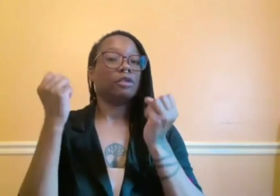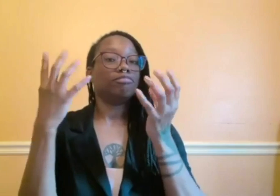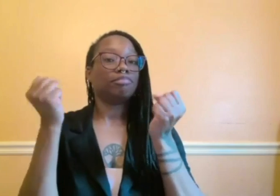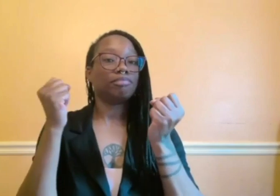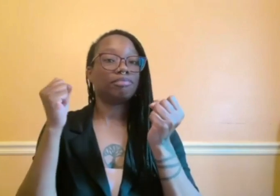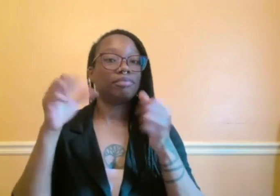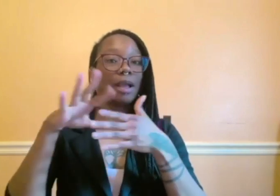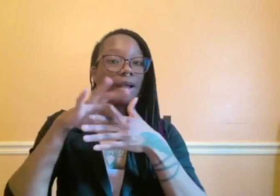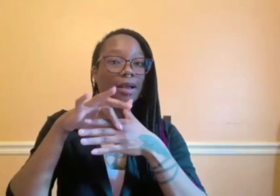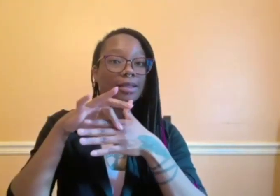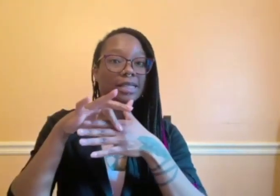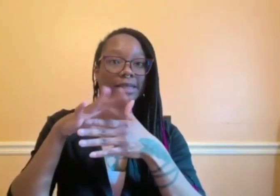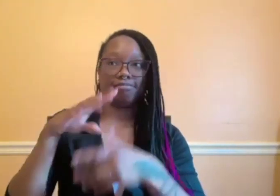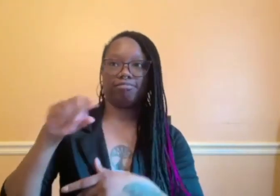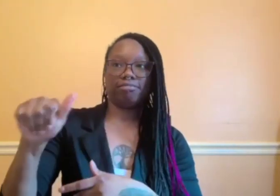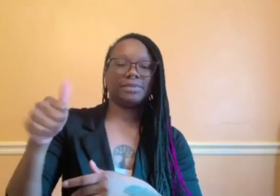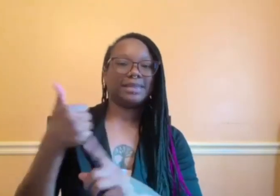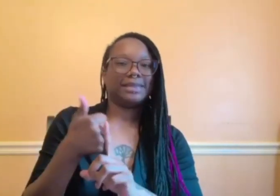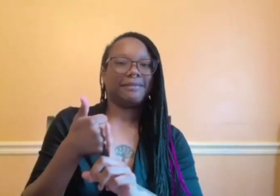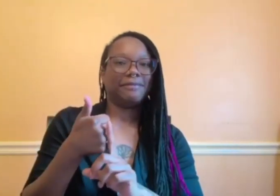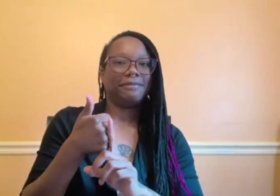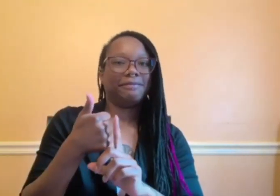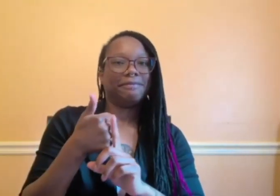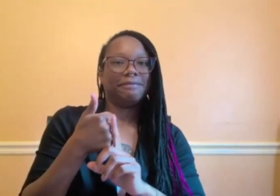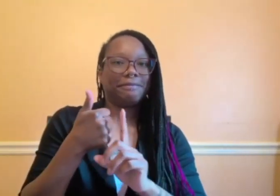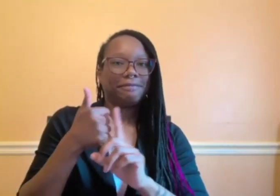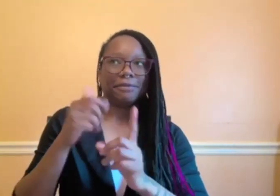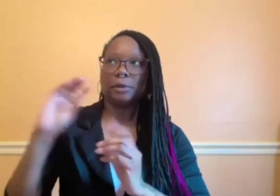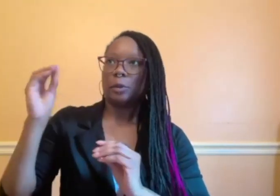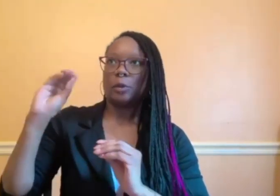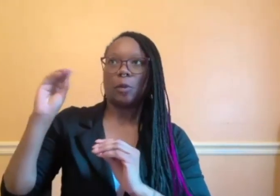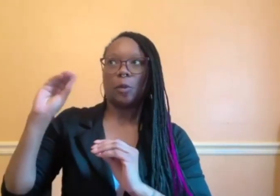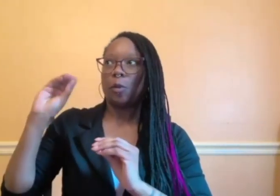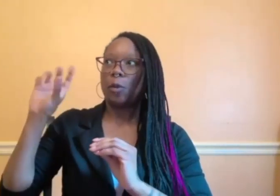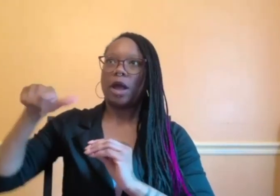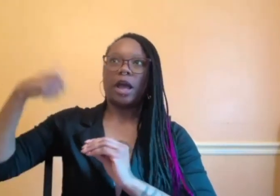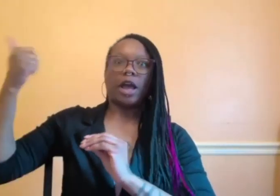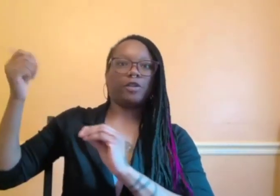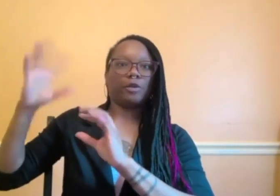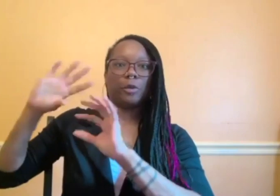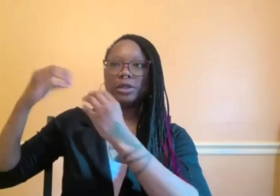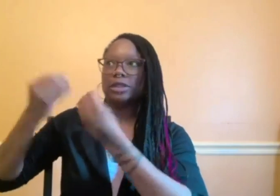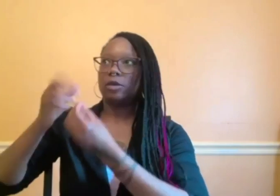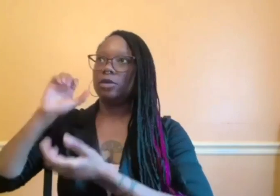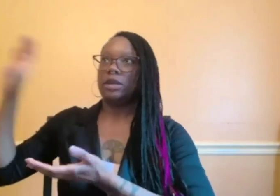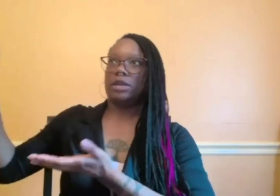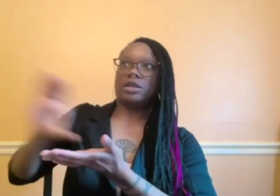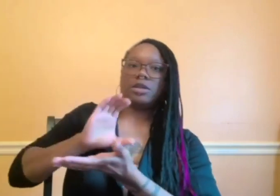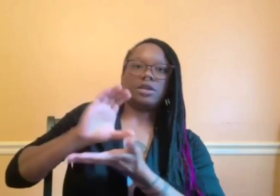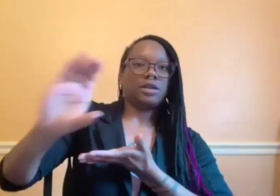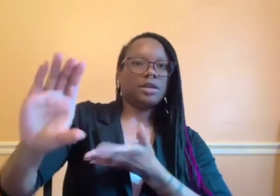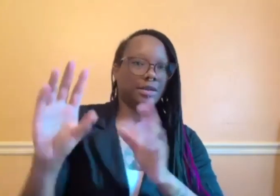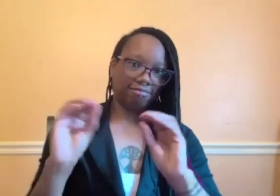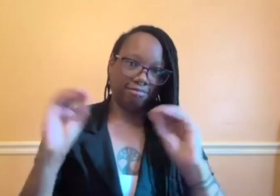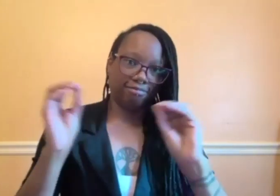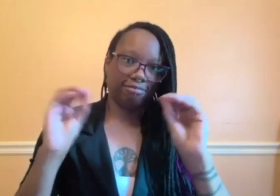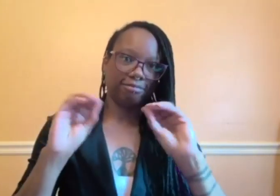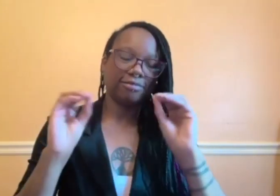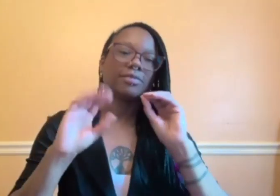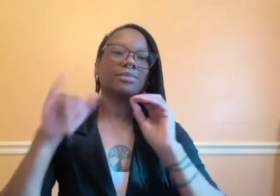And so I bring in other deaf interpreters to um, produce the content